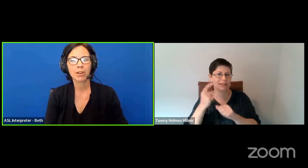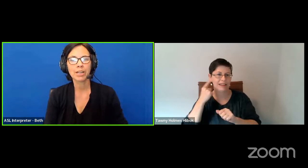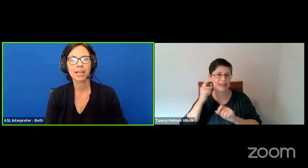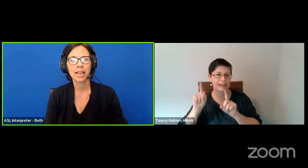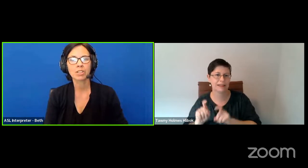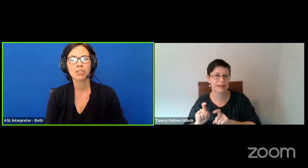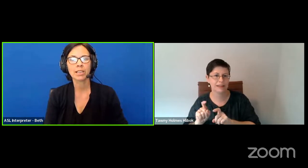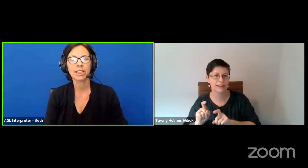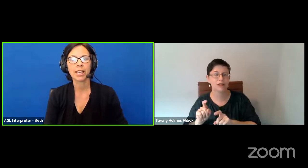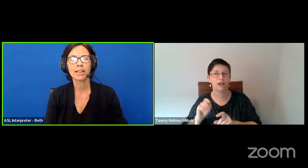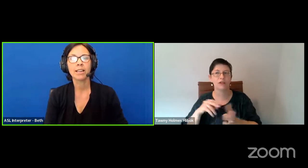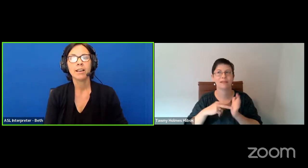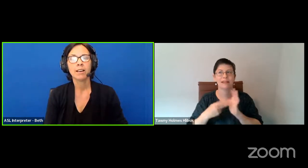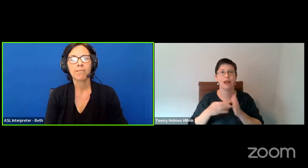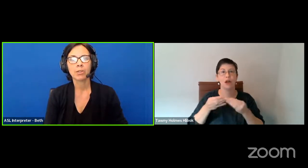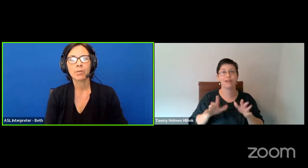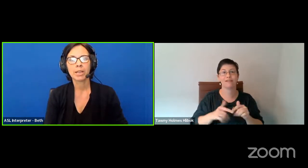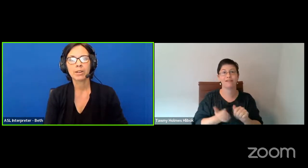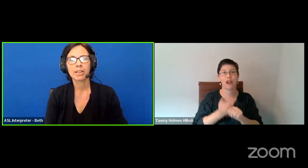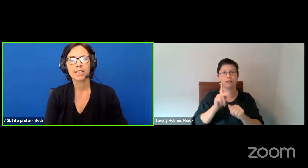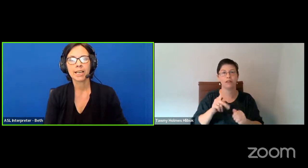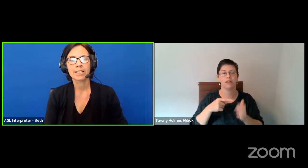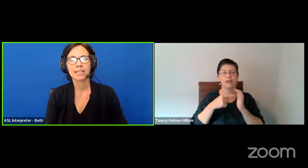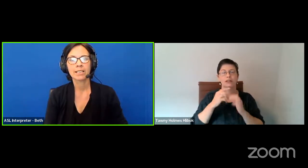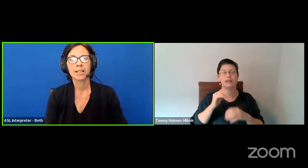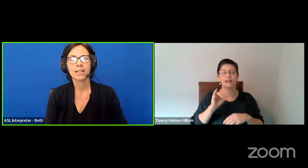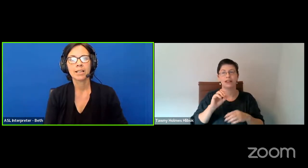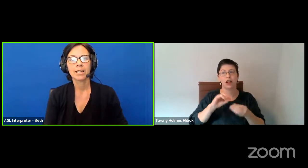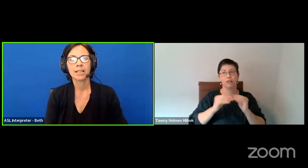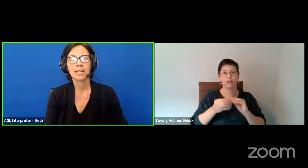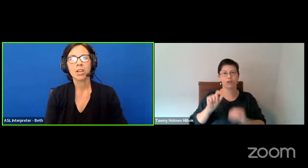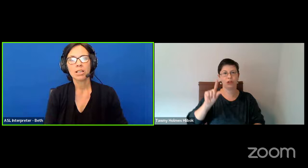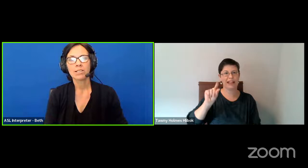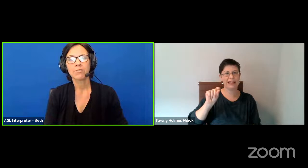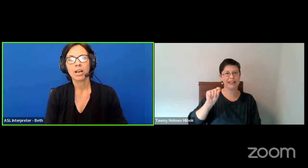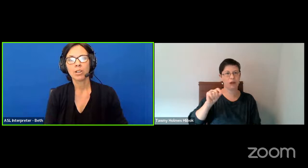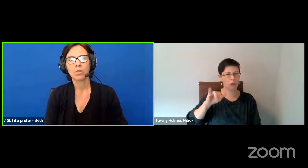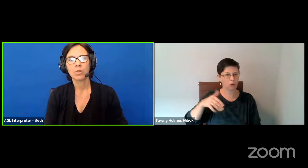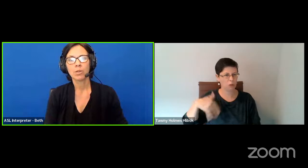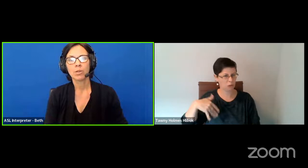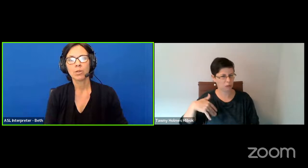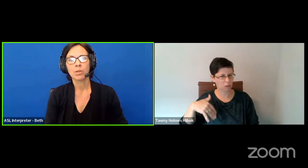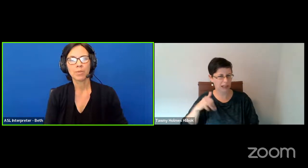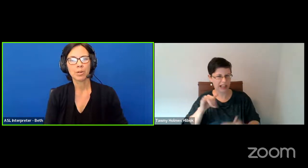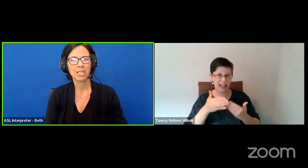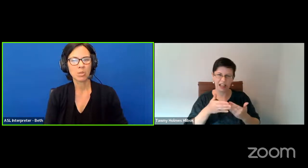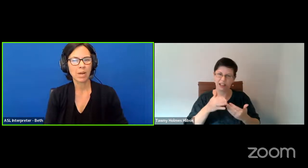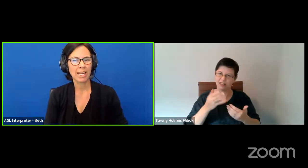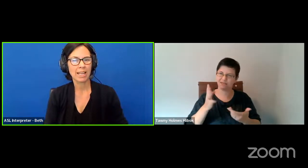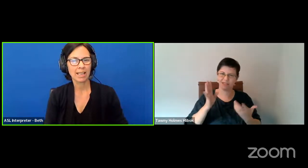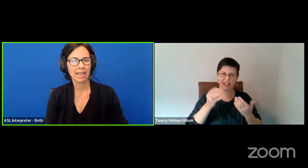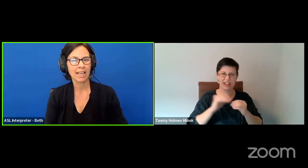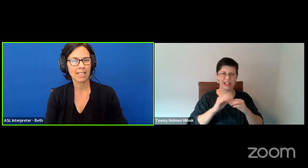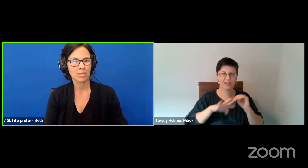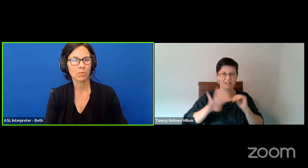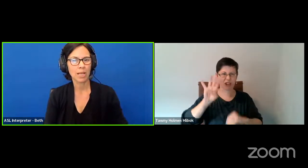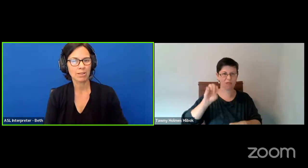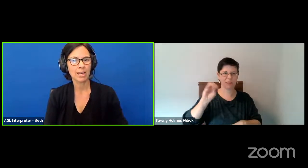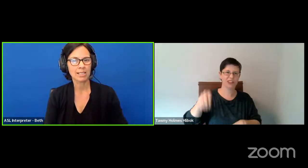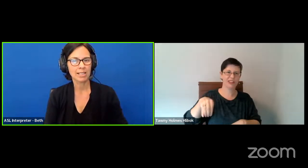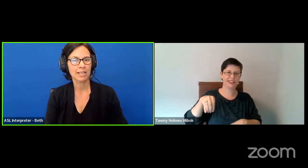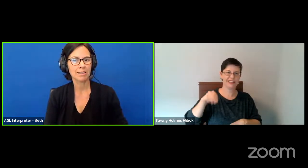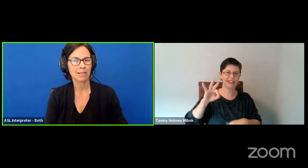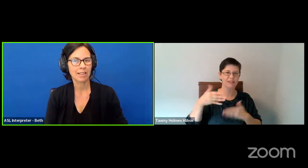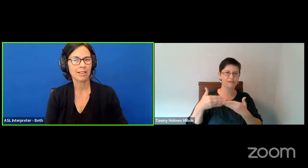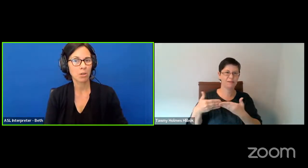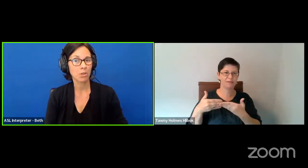maybe 30 actually get a follow-up hearing test. So the loss of follow-up would be 20. And that's, wow,